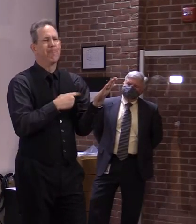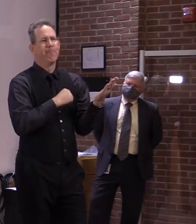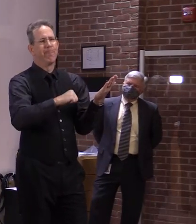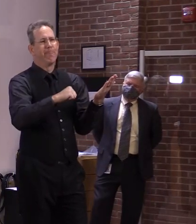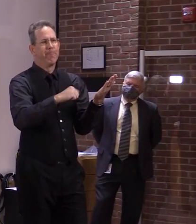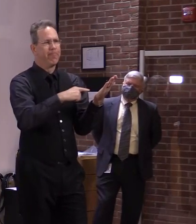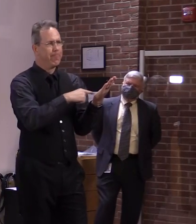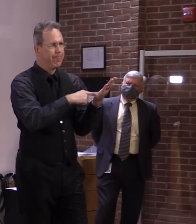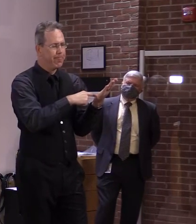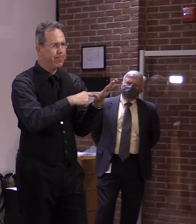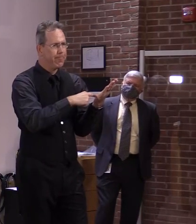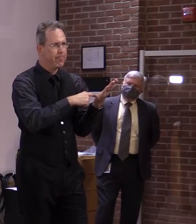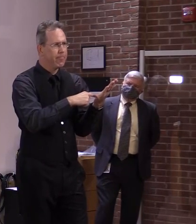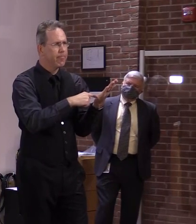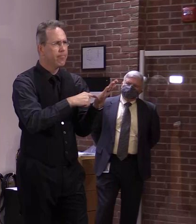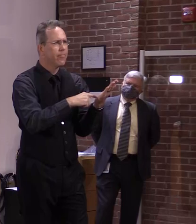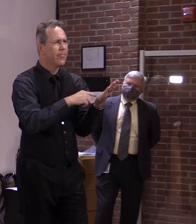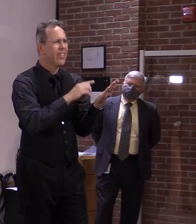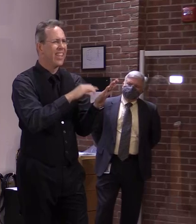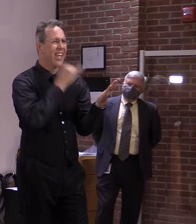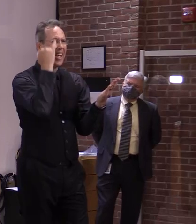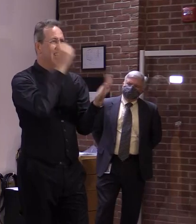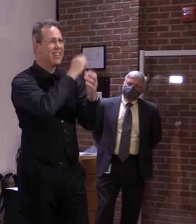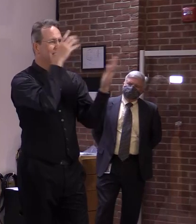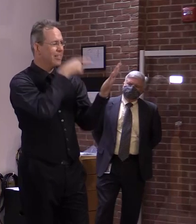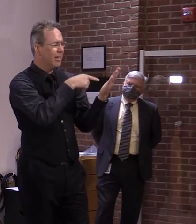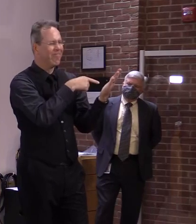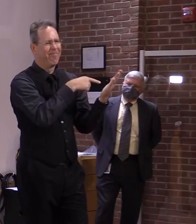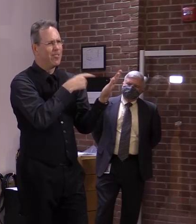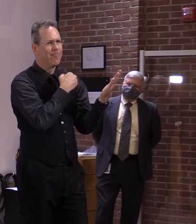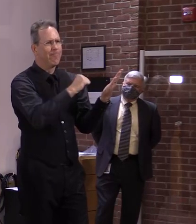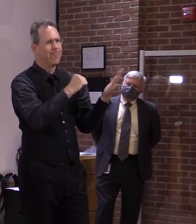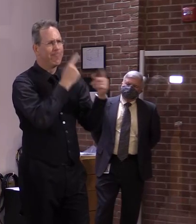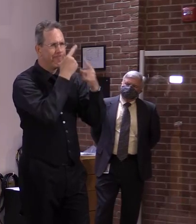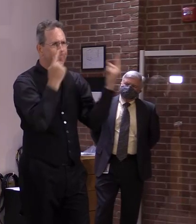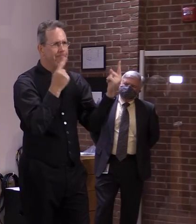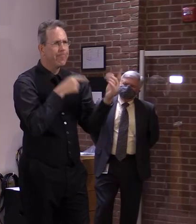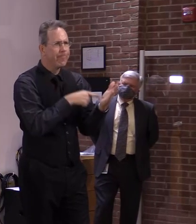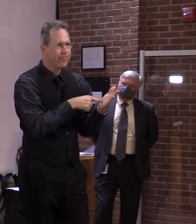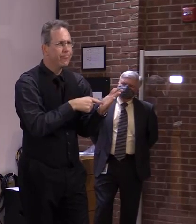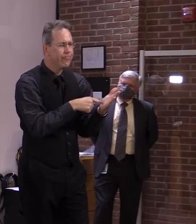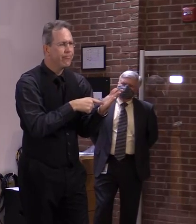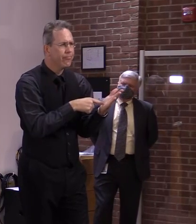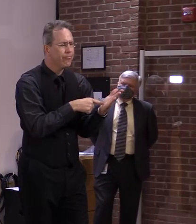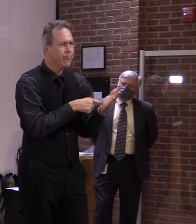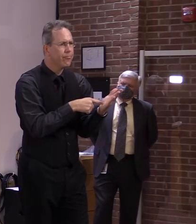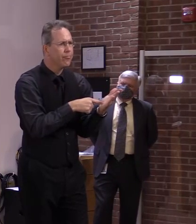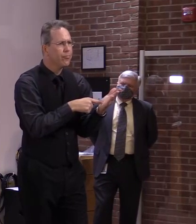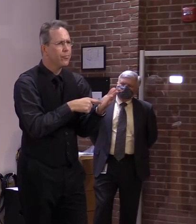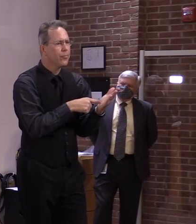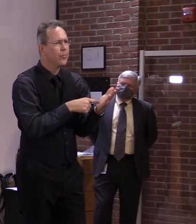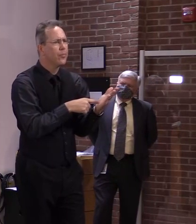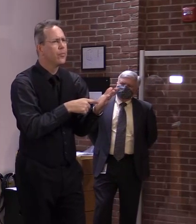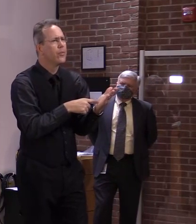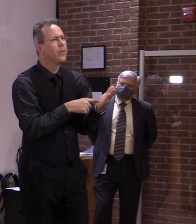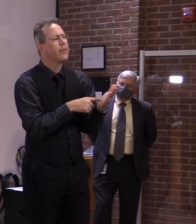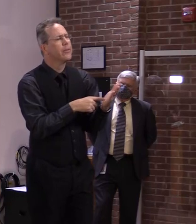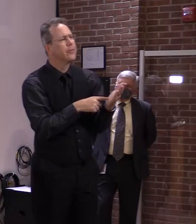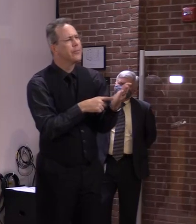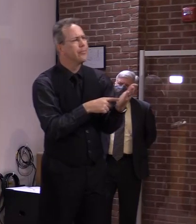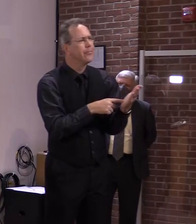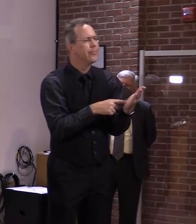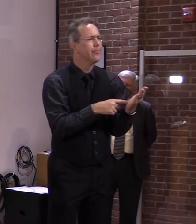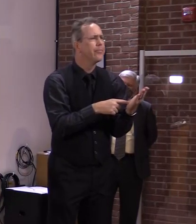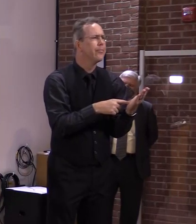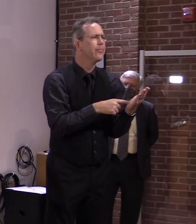I was resistant to the idea in the beginning, but I was comforted if it holds, because I'm not sure that it's passed both